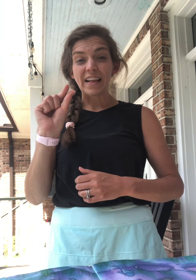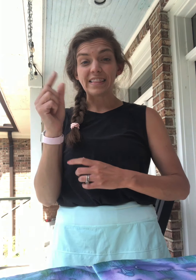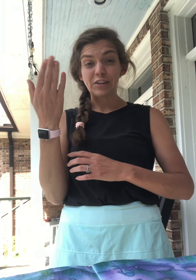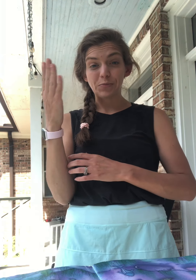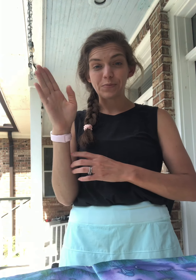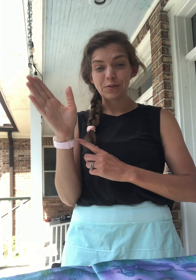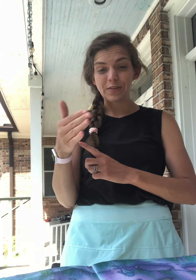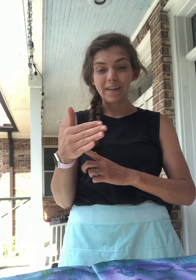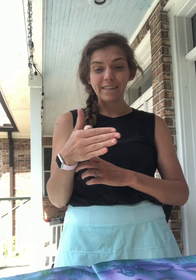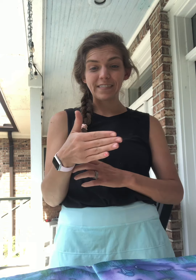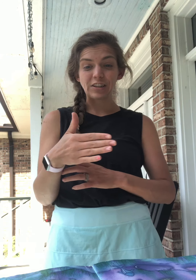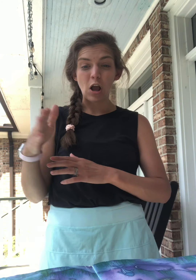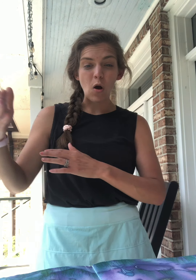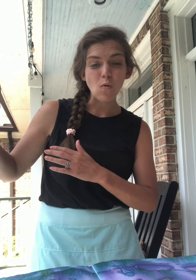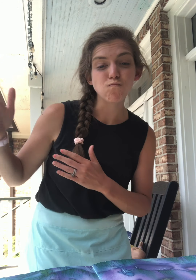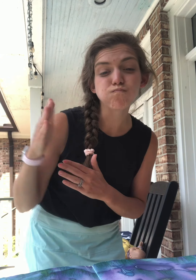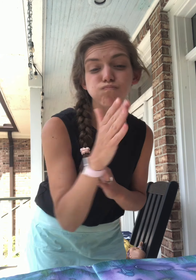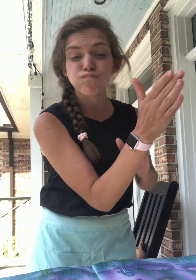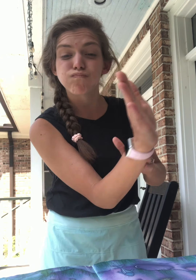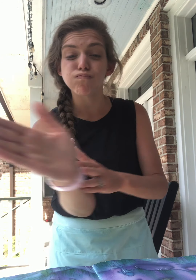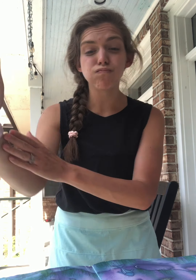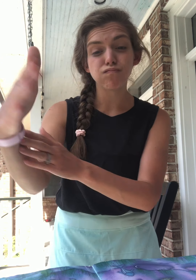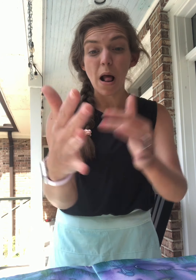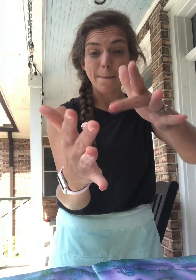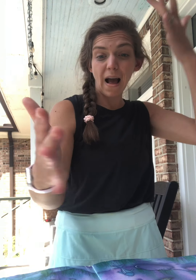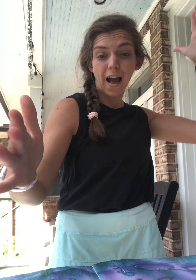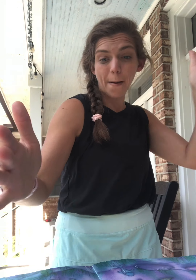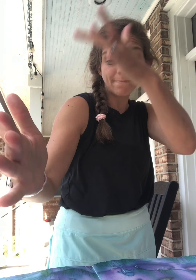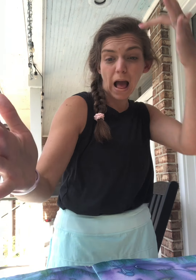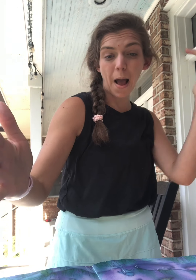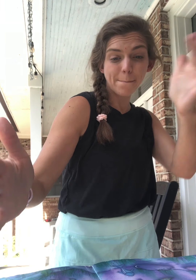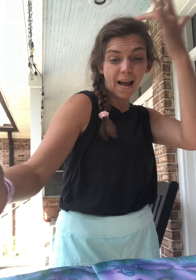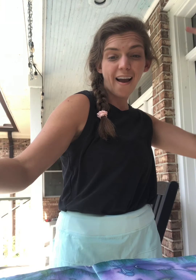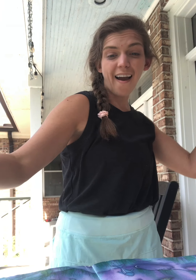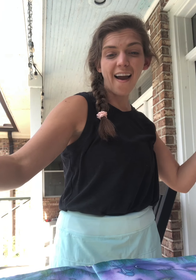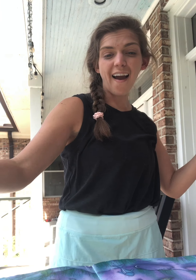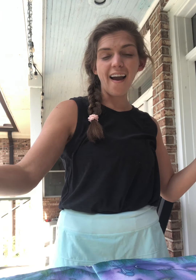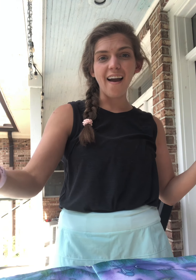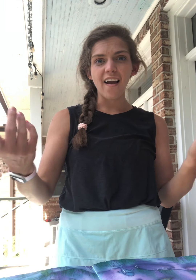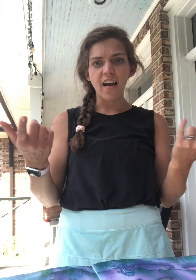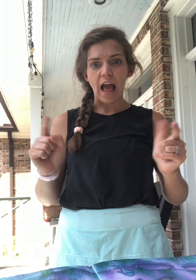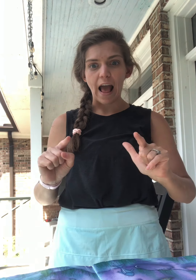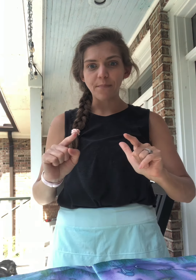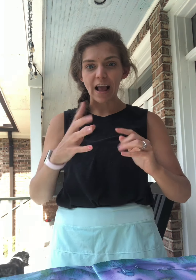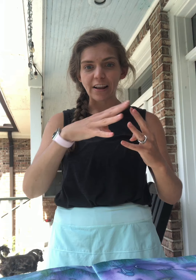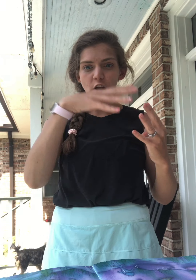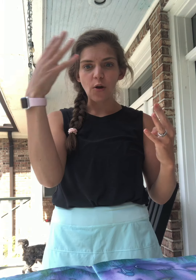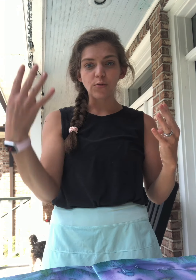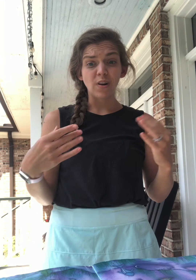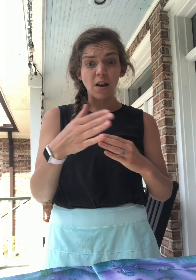The little blue fish whizzed through the ocean with his scale flashing. So it didn't take long before the rainbow fish was